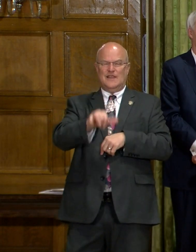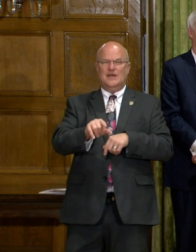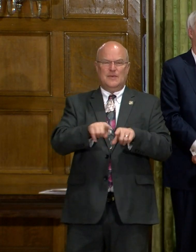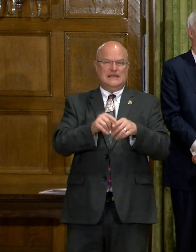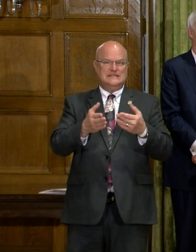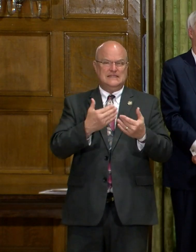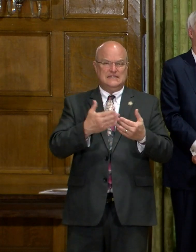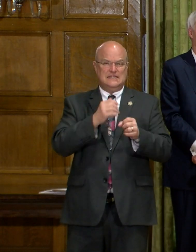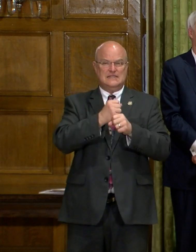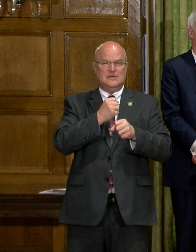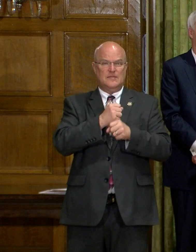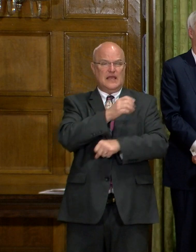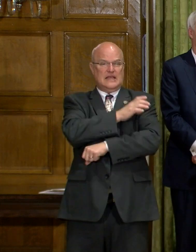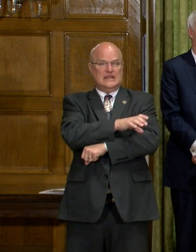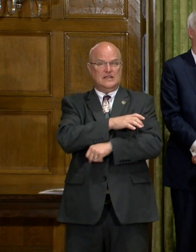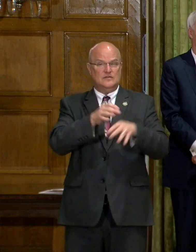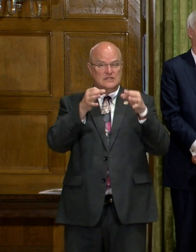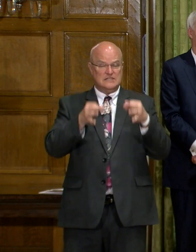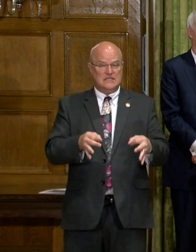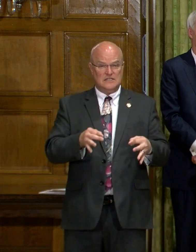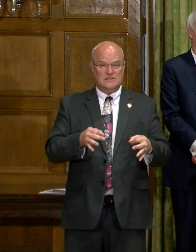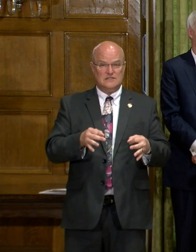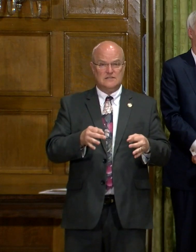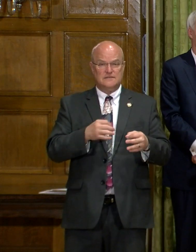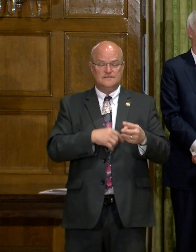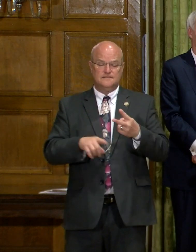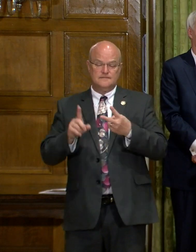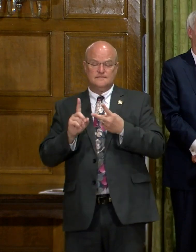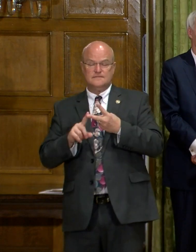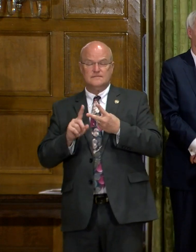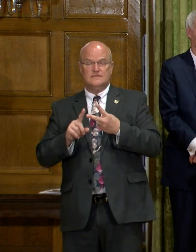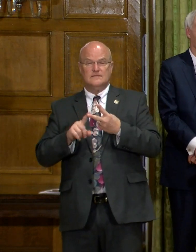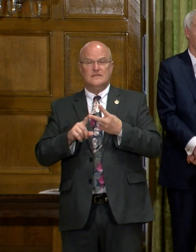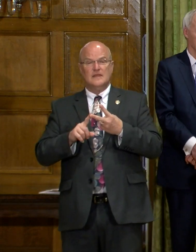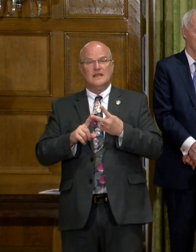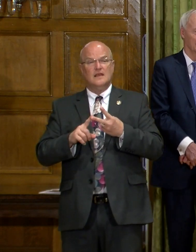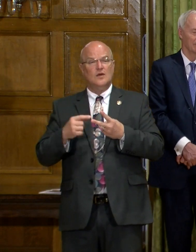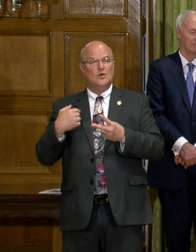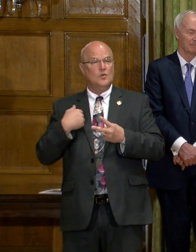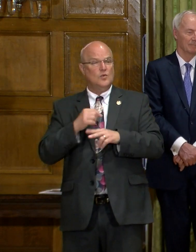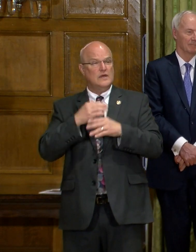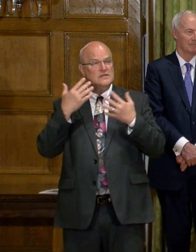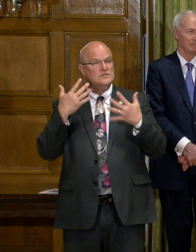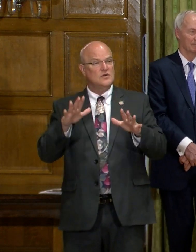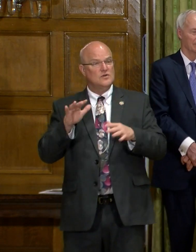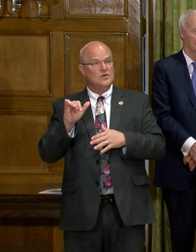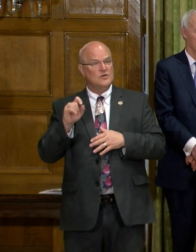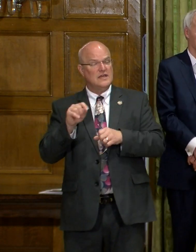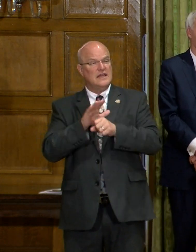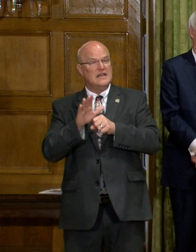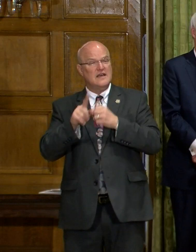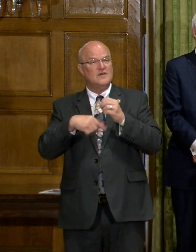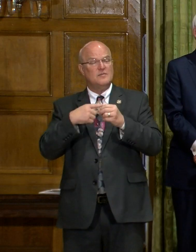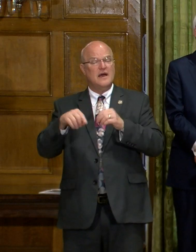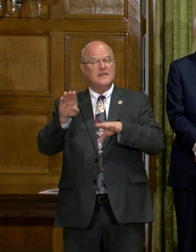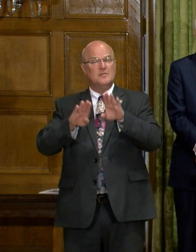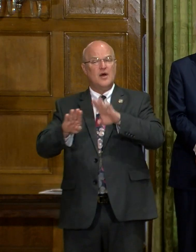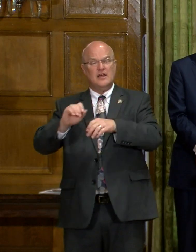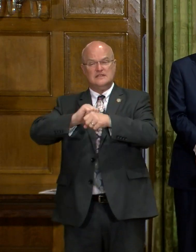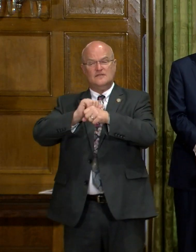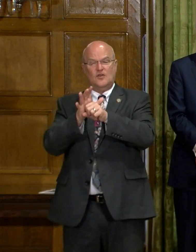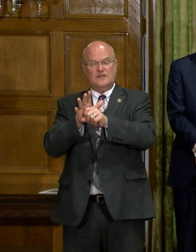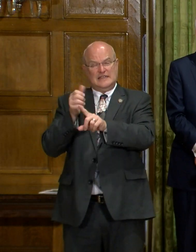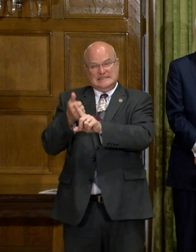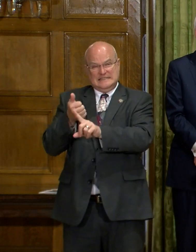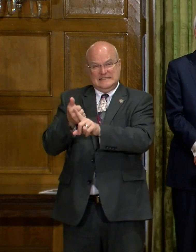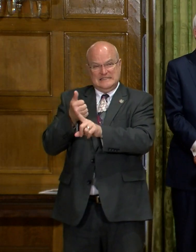as easily to make clinical decisions. The other challenge is simply that we don't know yet enough about the biology of